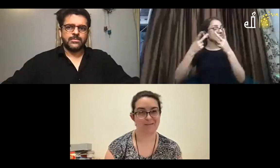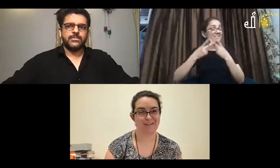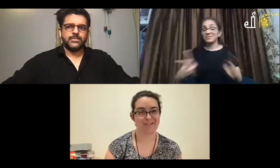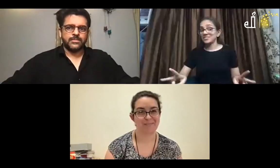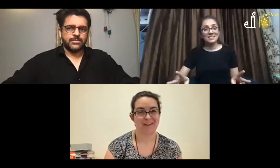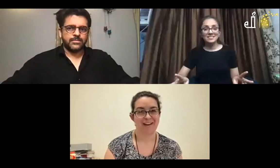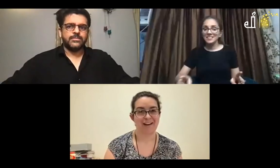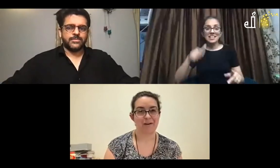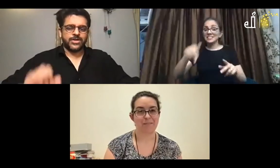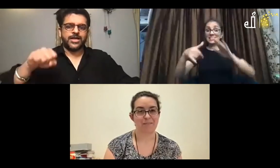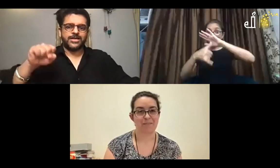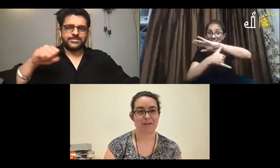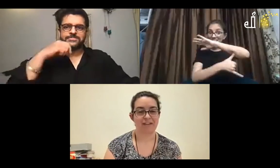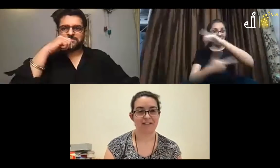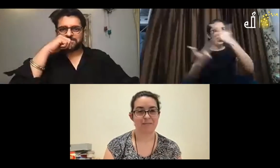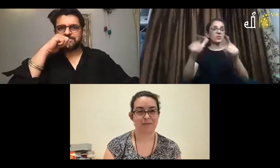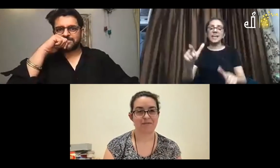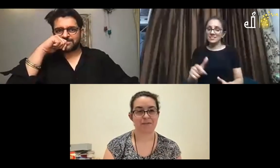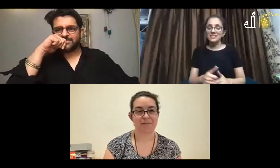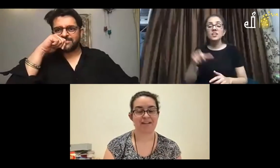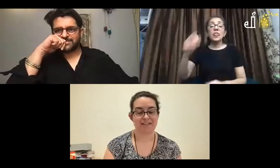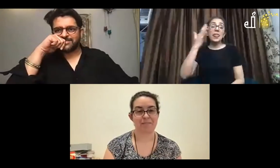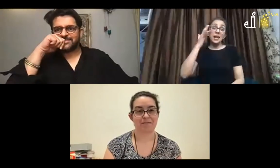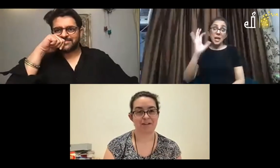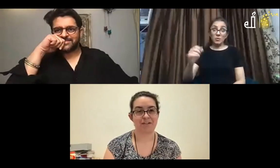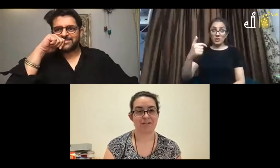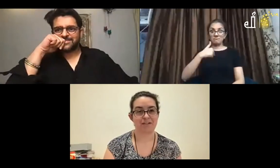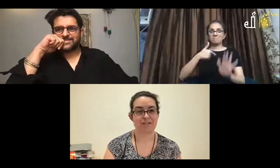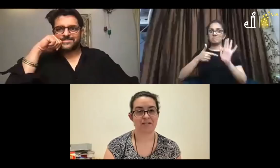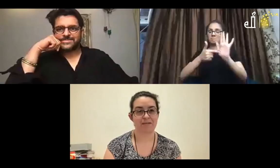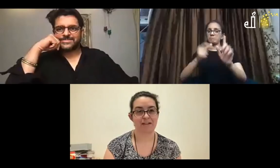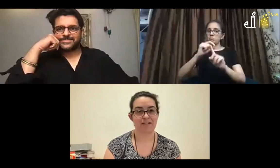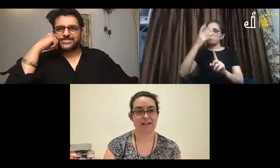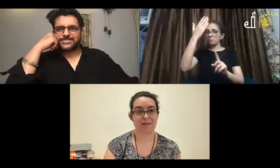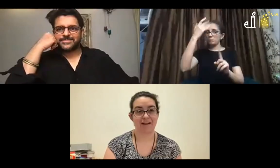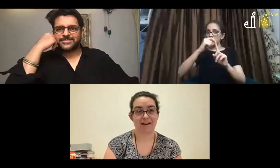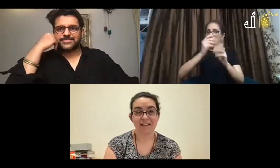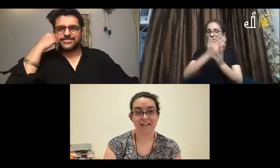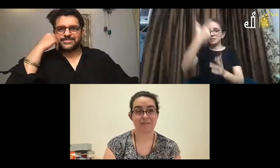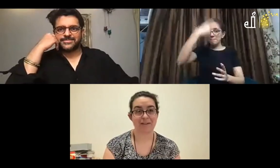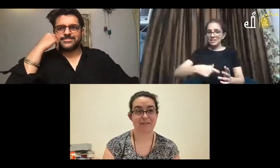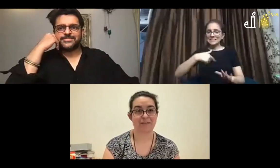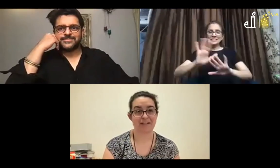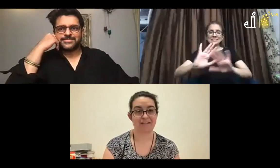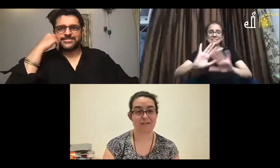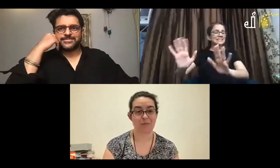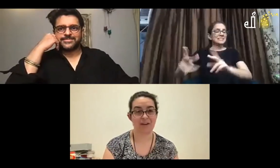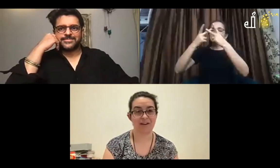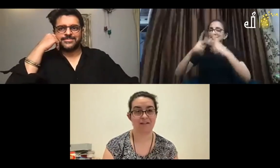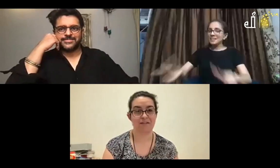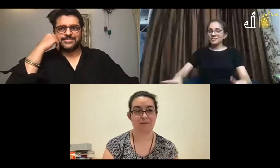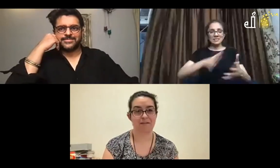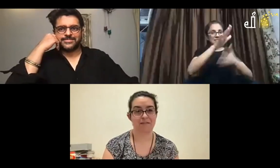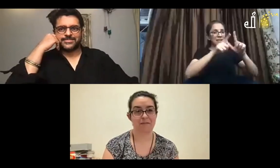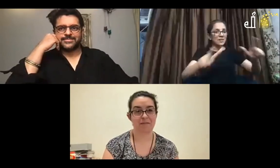sign language. So I think it's important for me as a professional to educate my colleagues about those things as